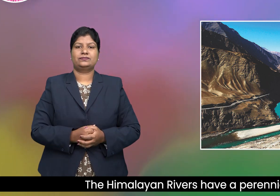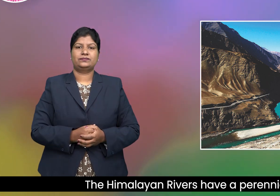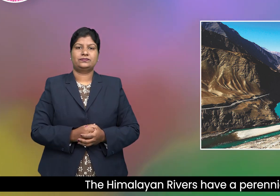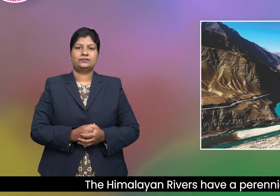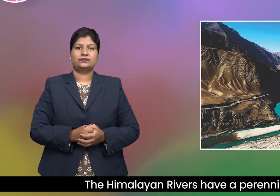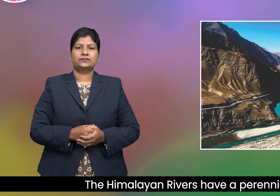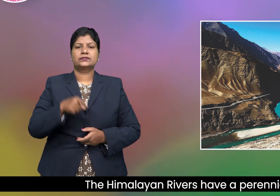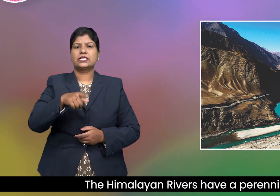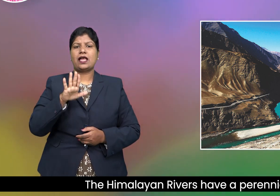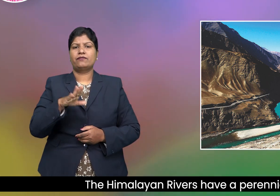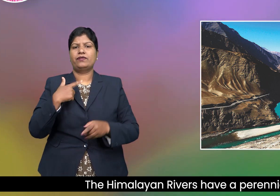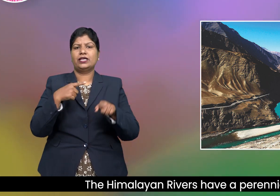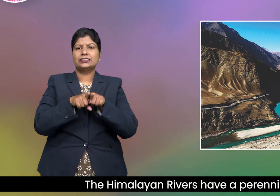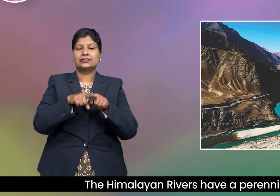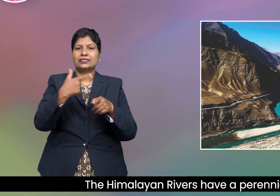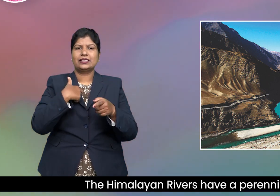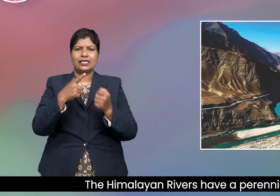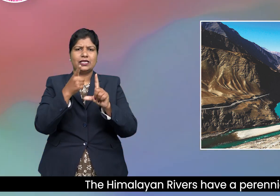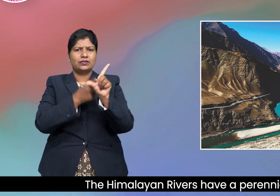have a perennial flow